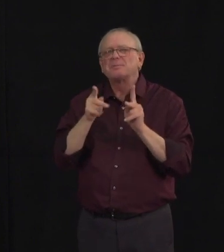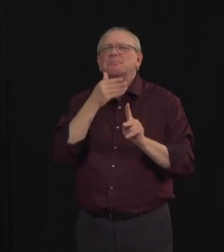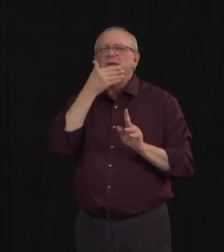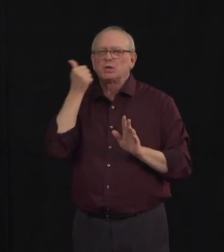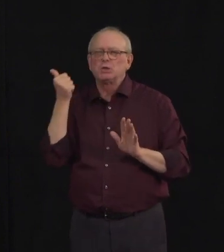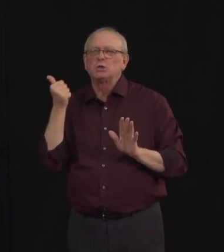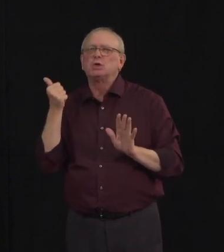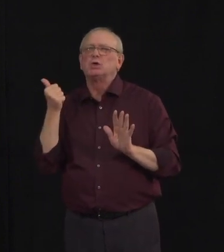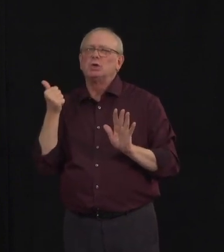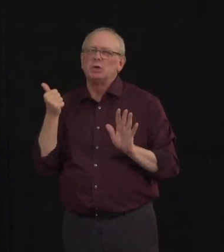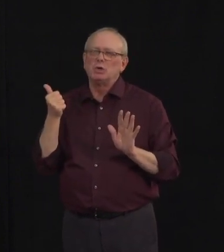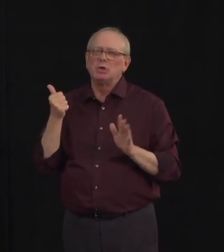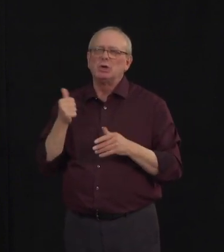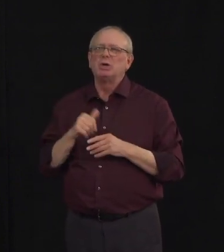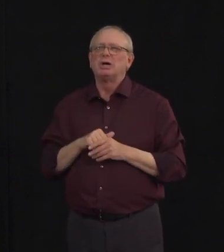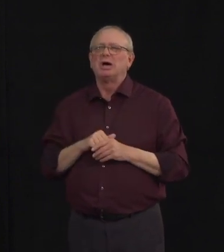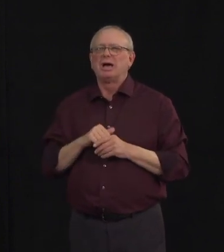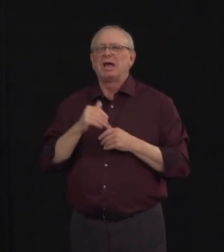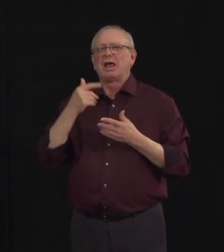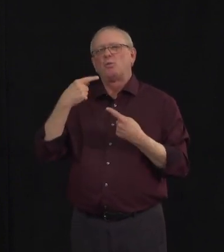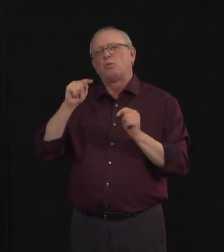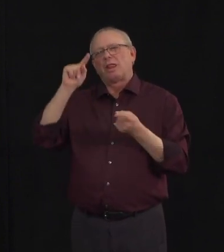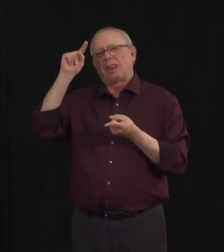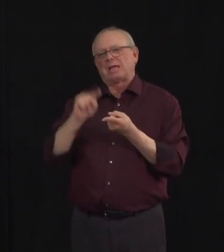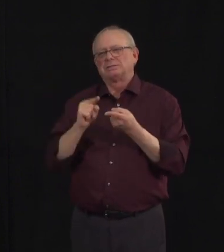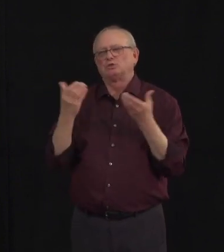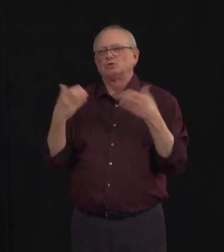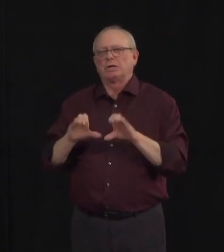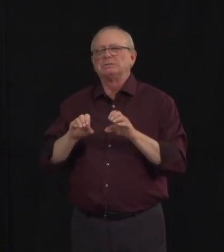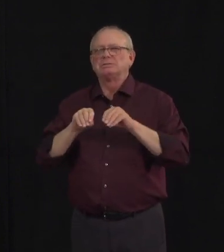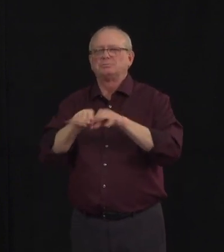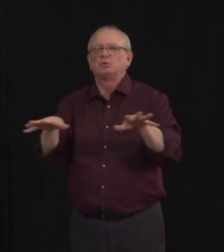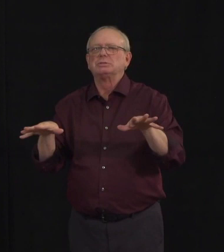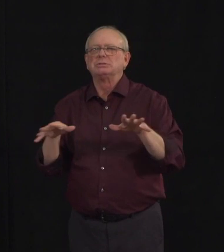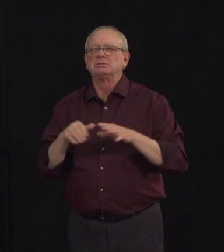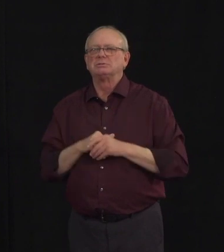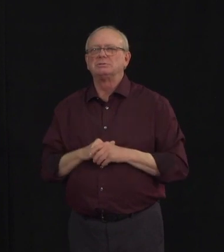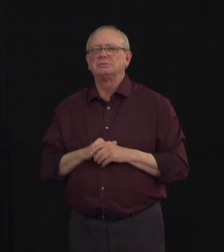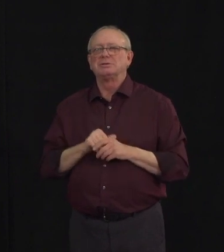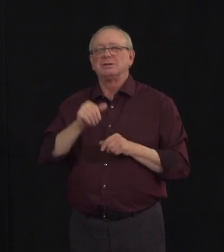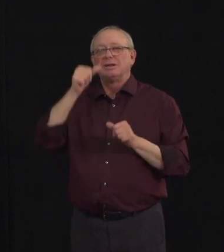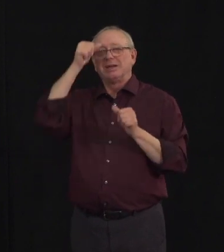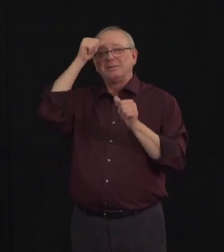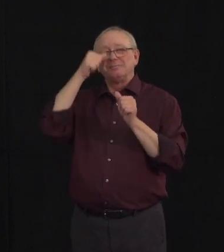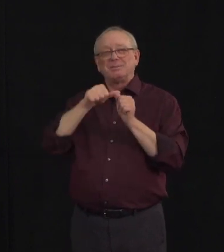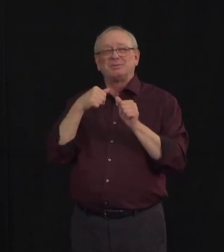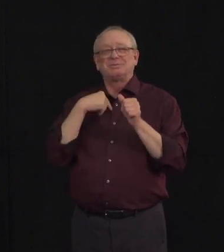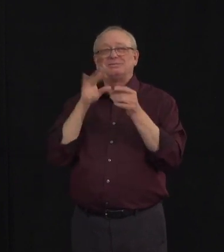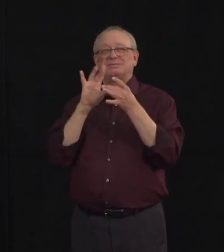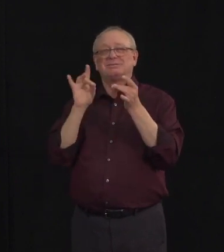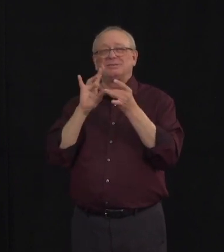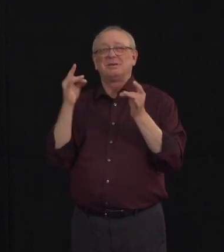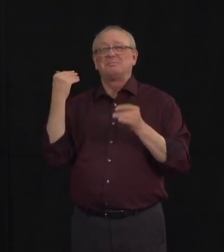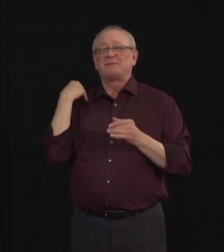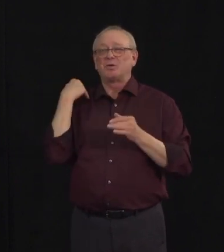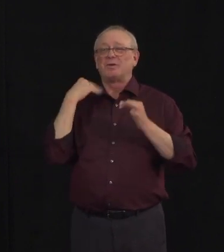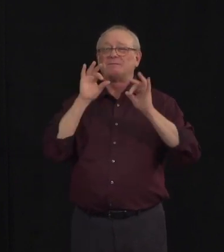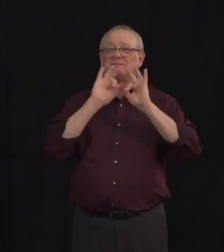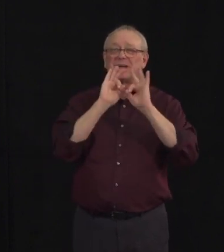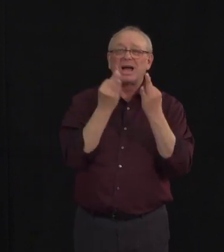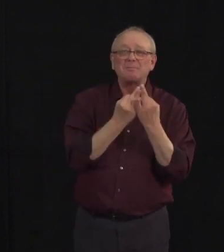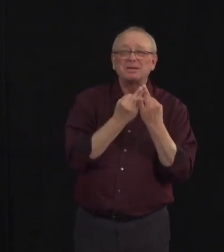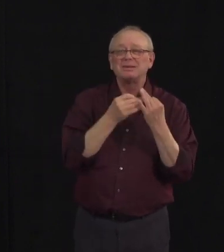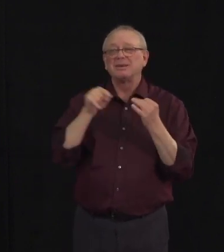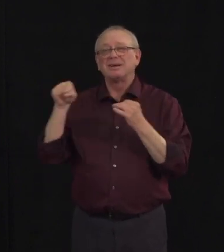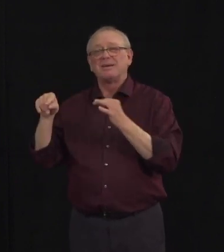a family can choose to cohort with another family so that there is one other family that people can be close to,